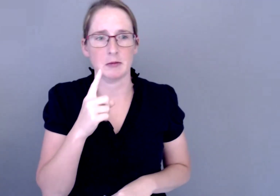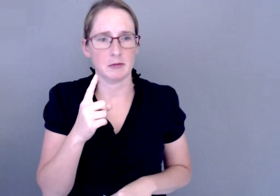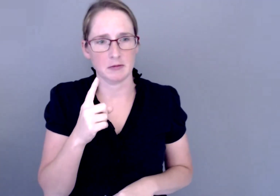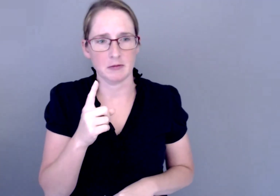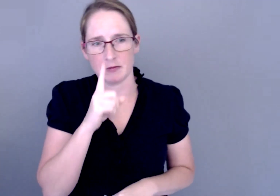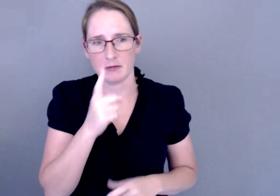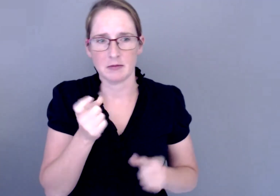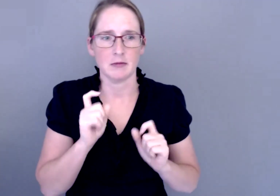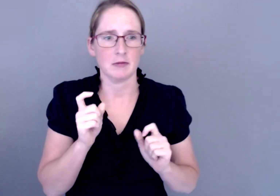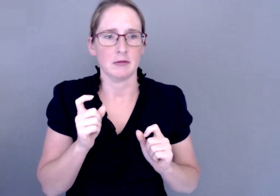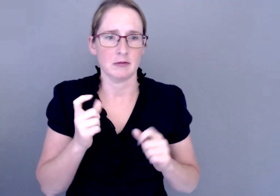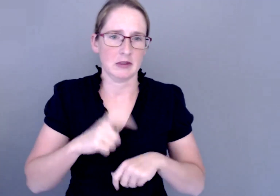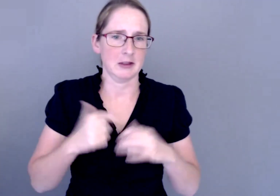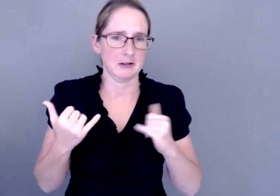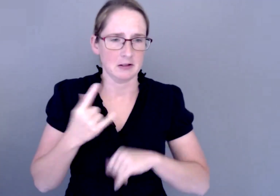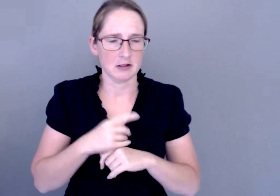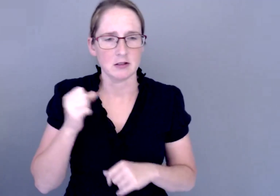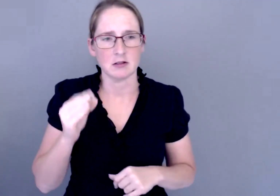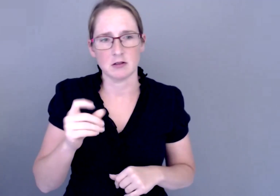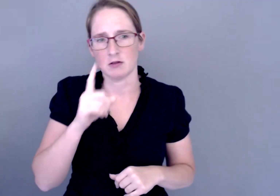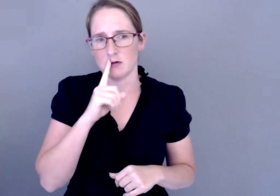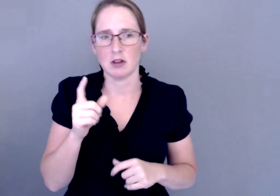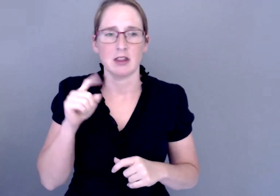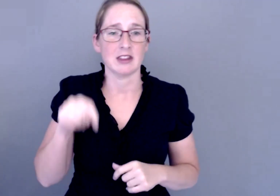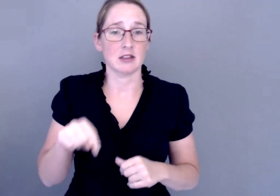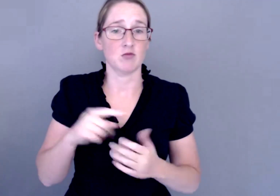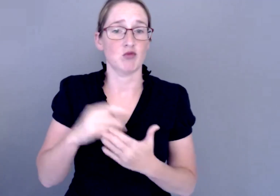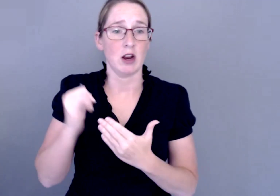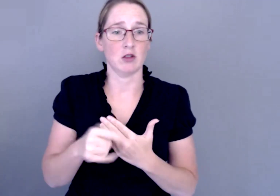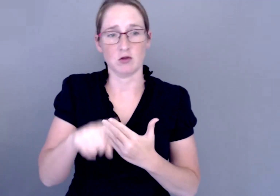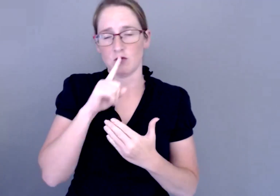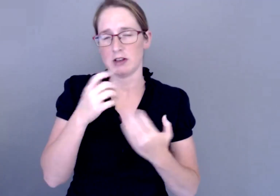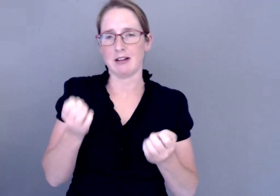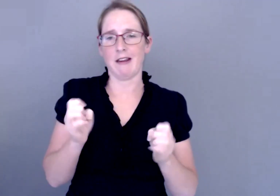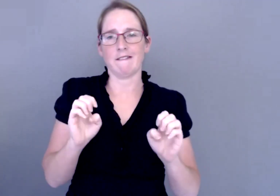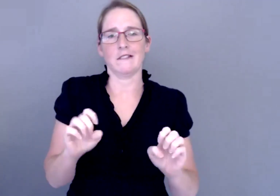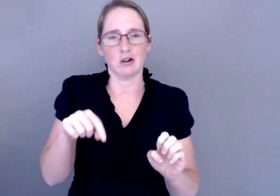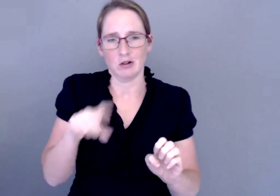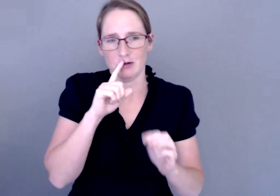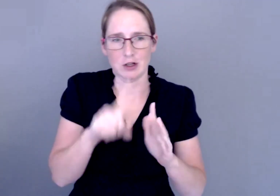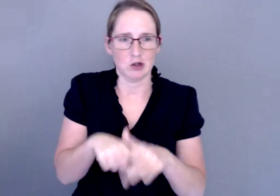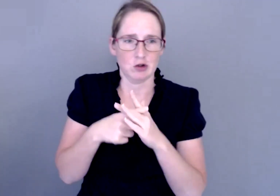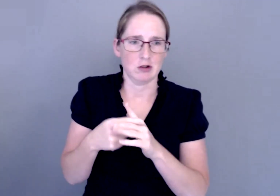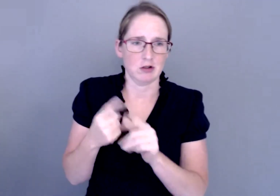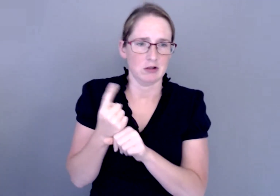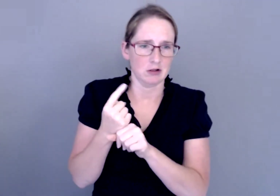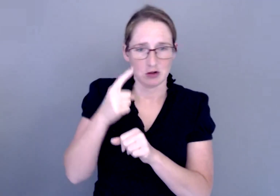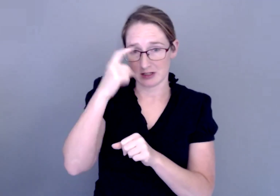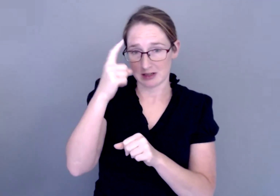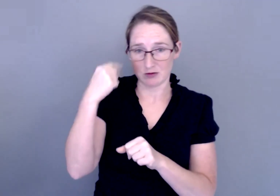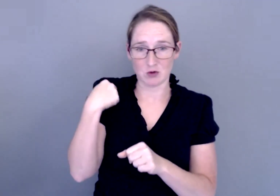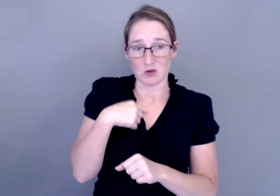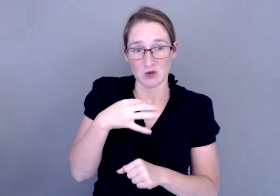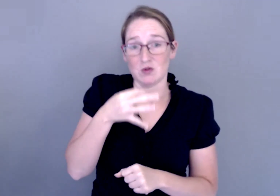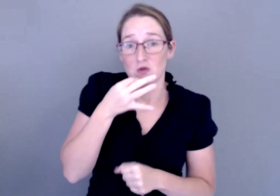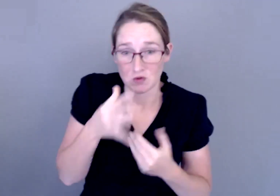space with you today. So the Transformation Project is an effort that began last summer. We're actually coming up on